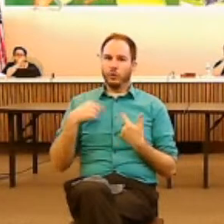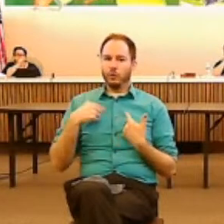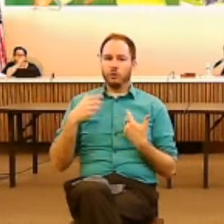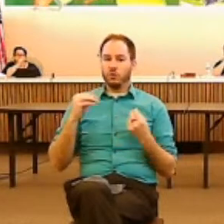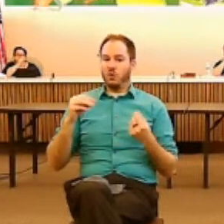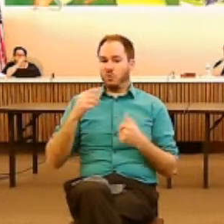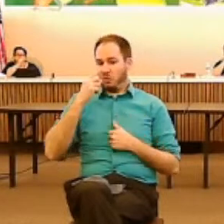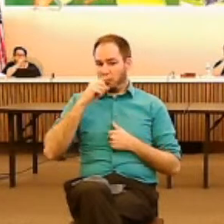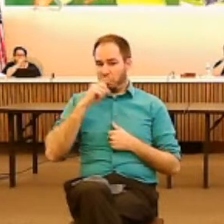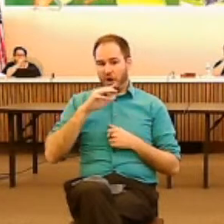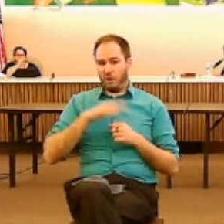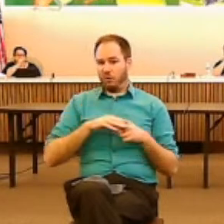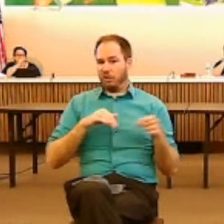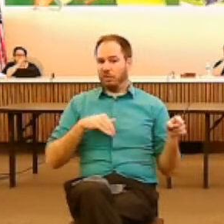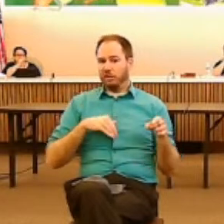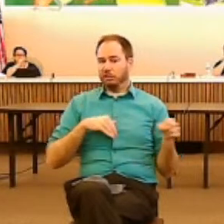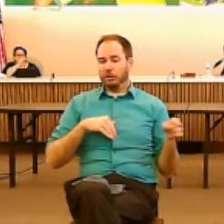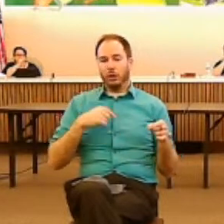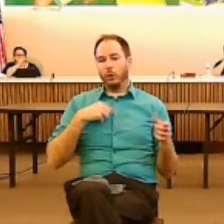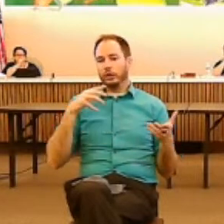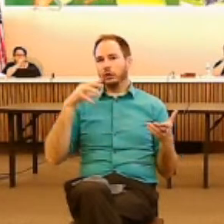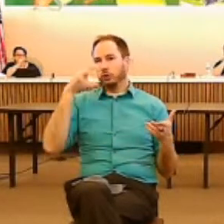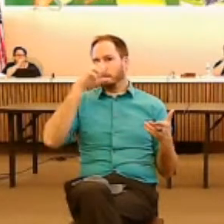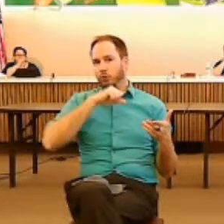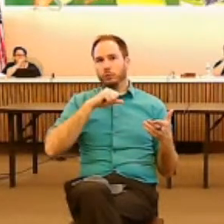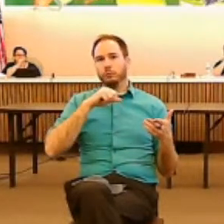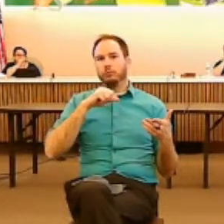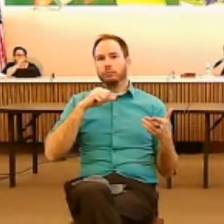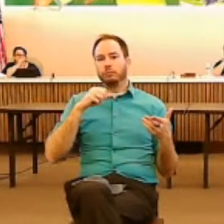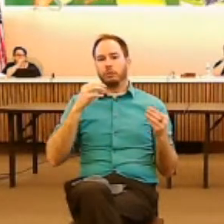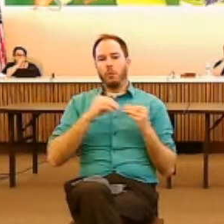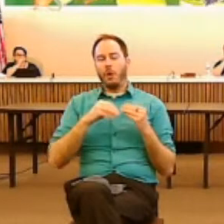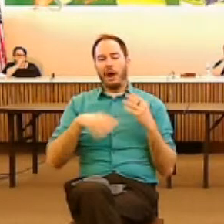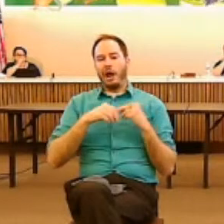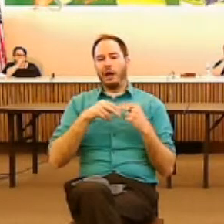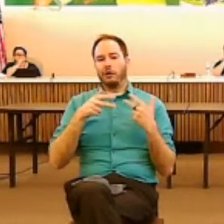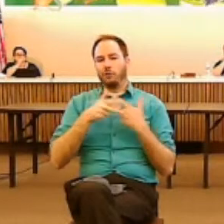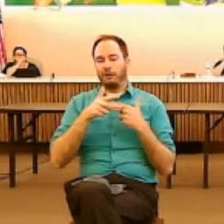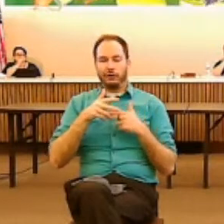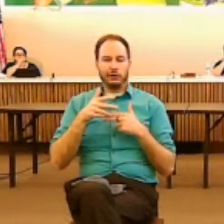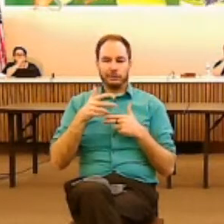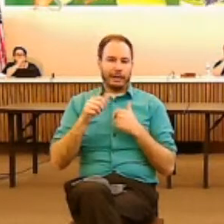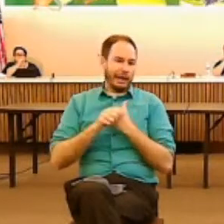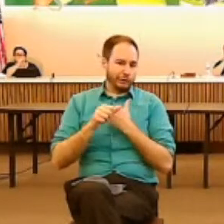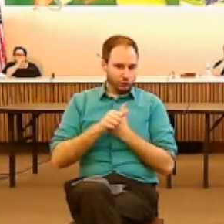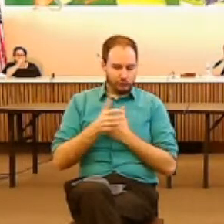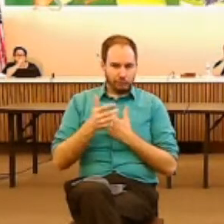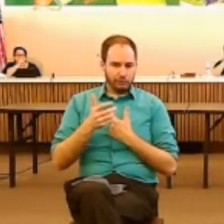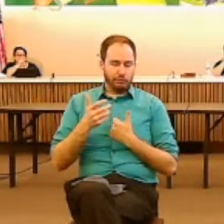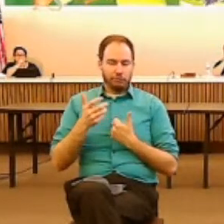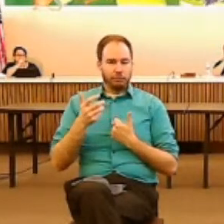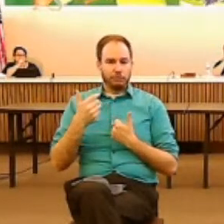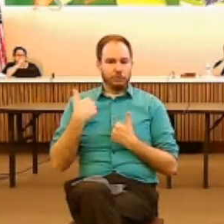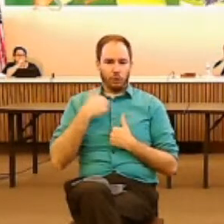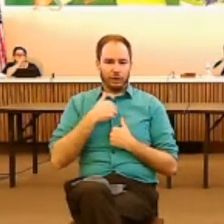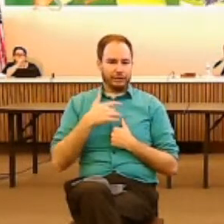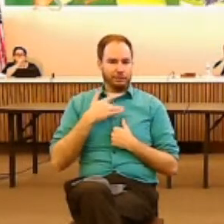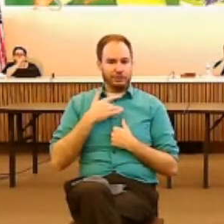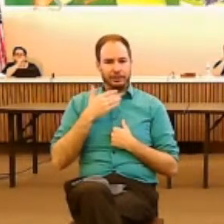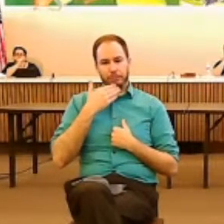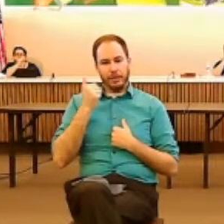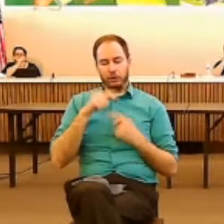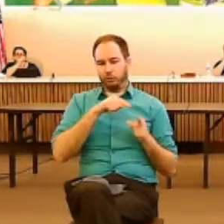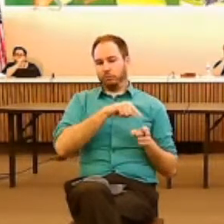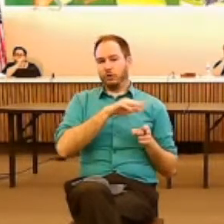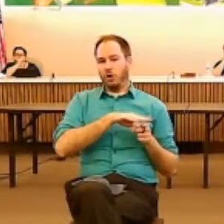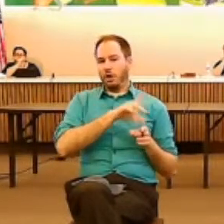have a problem with the side entrance. We just as soon not create any traffic type hazards. And it's just, to us, it seems like a better fit